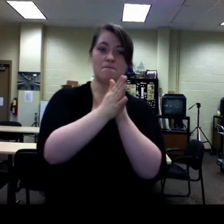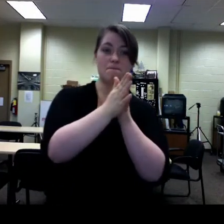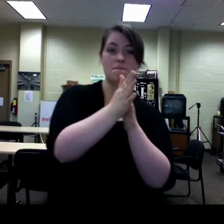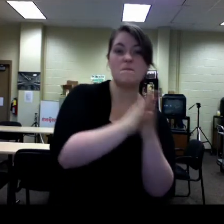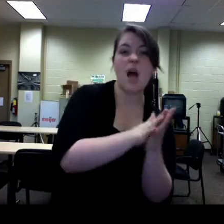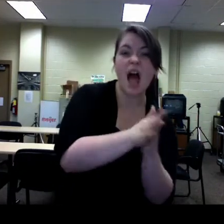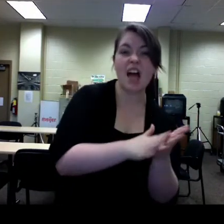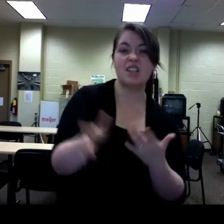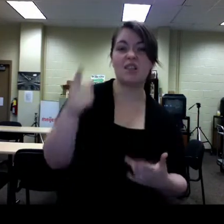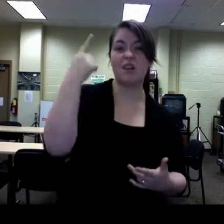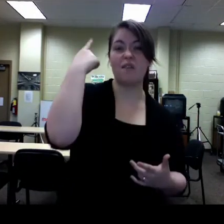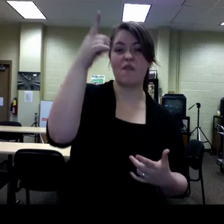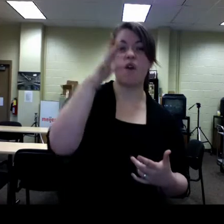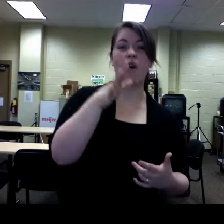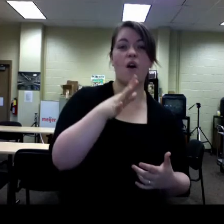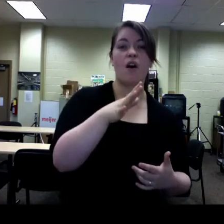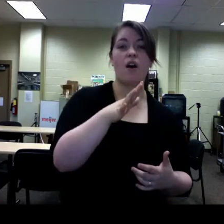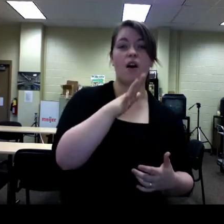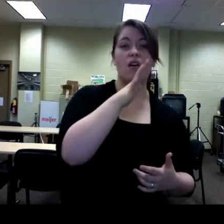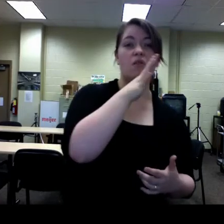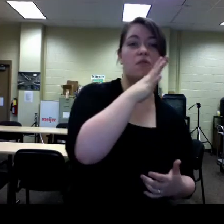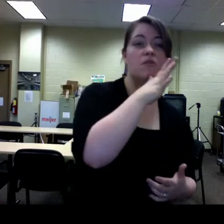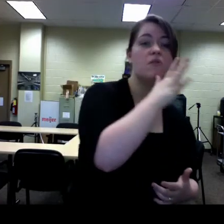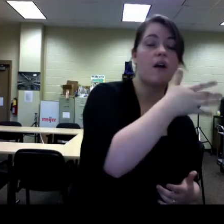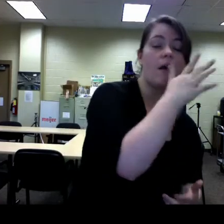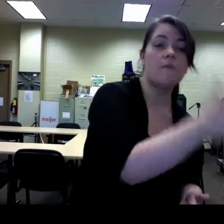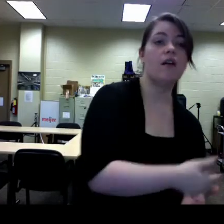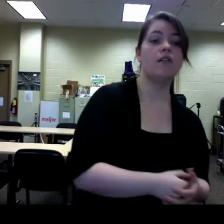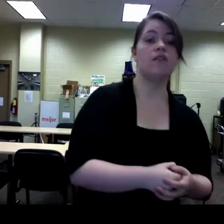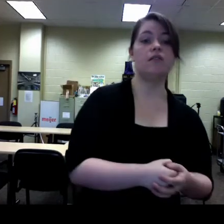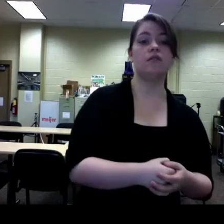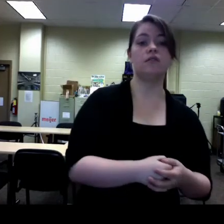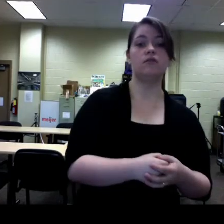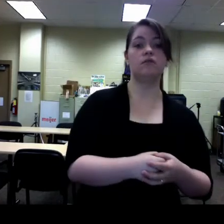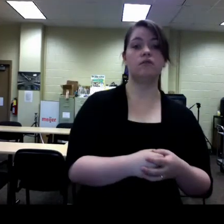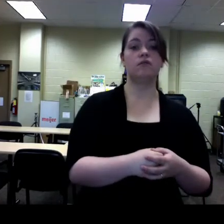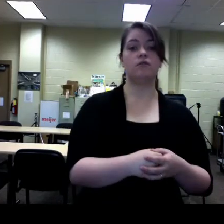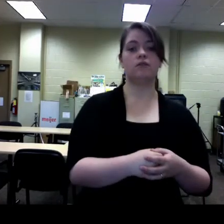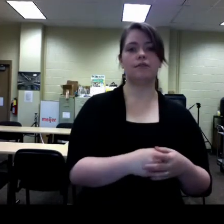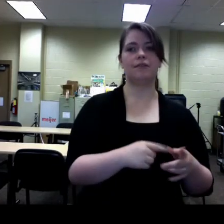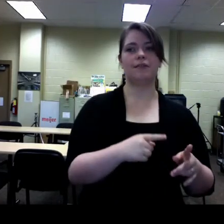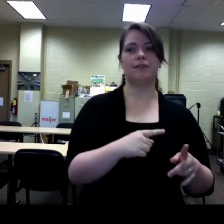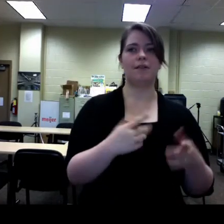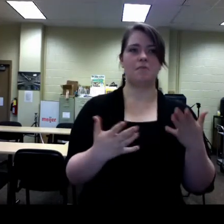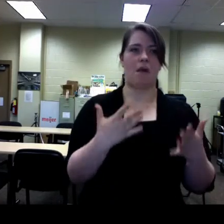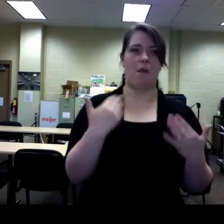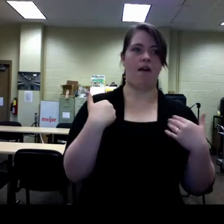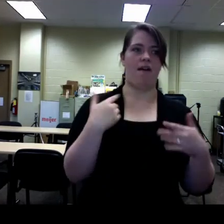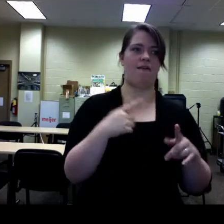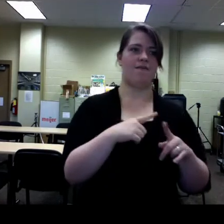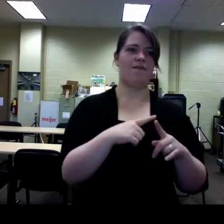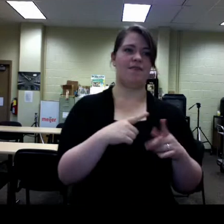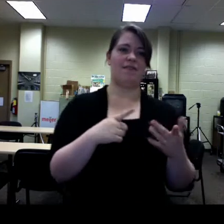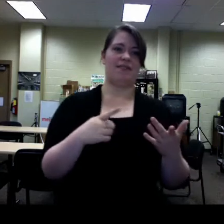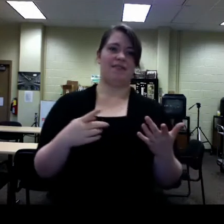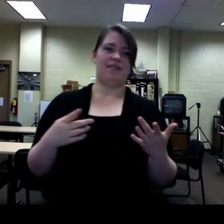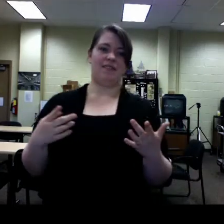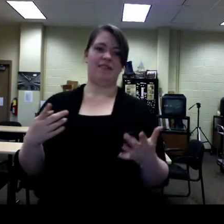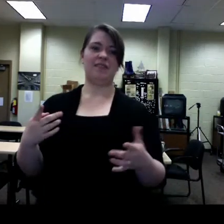and you may not have, if you're lucky, you may have, but not everyone can tell their grandmother their deepest secrets, but you would care for your grandmother if